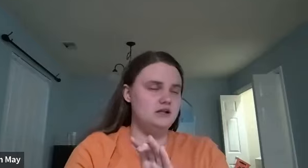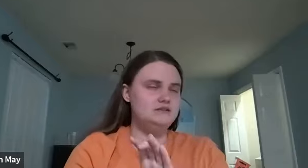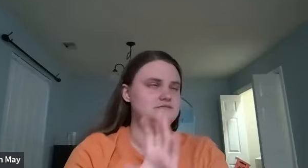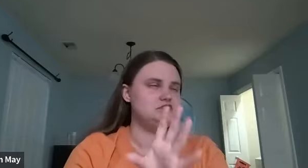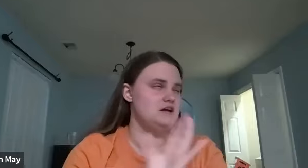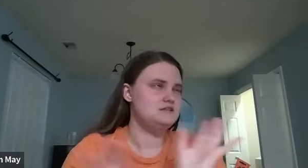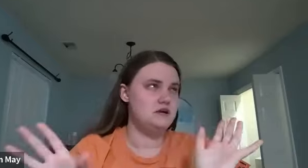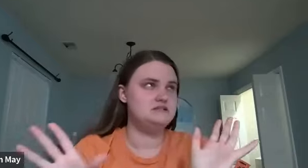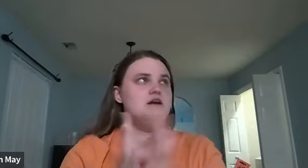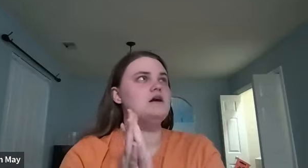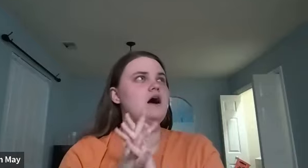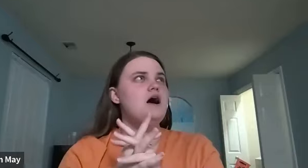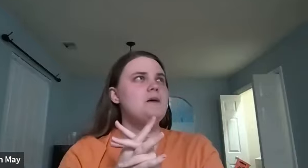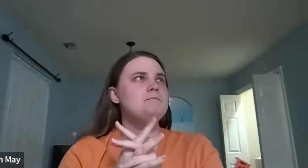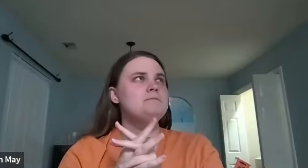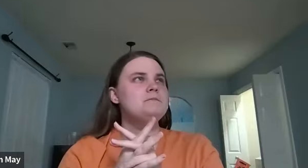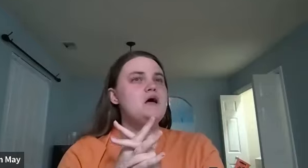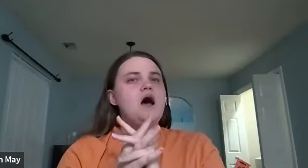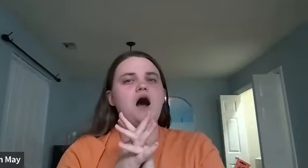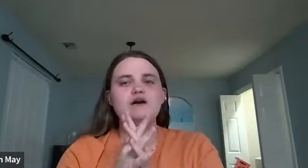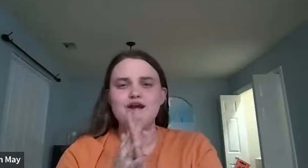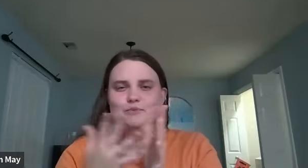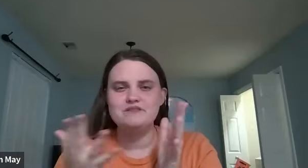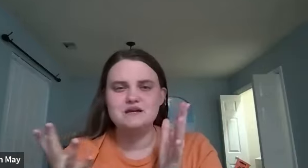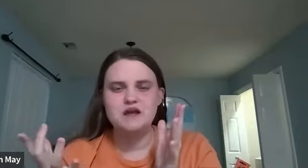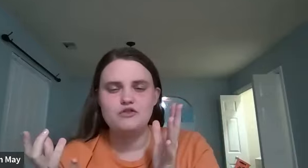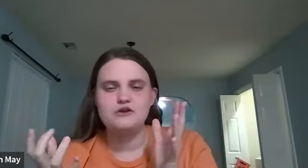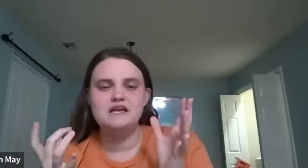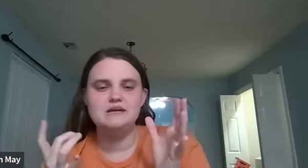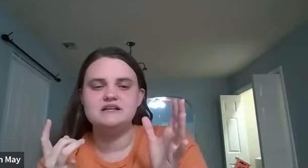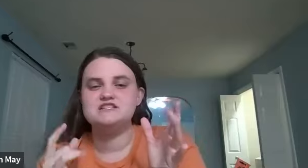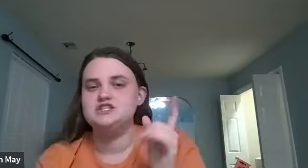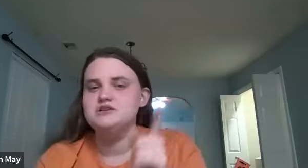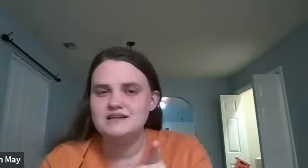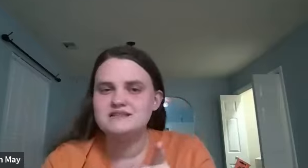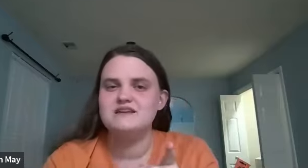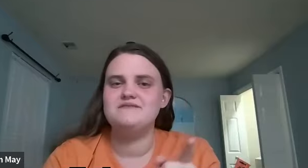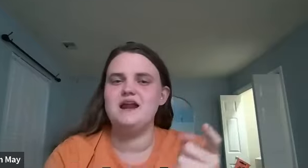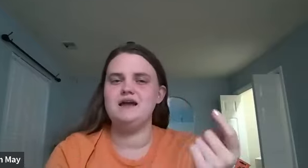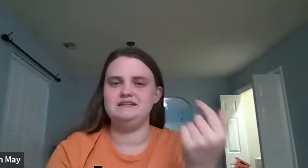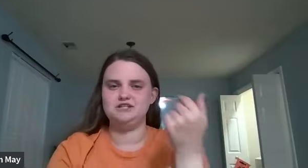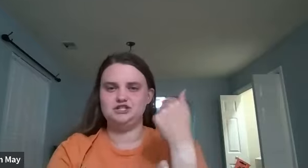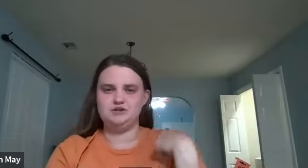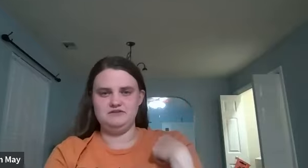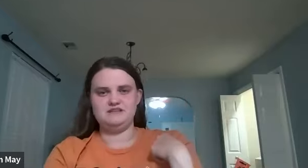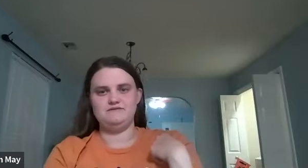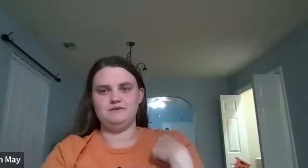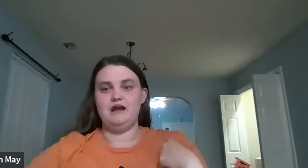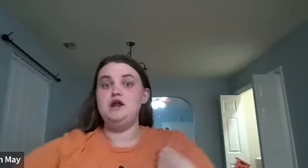chocolate, which is not a surprise there. I'll kind of open this up now. Are there any places you guys can think of that I didn't show you the sign for? I know